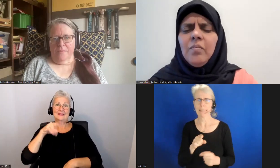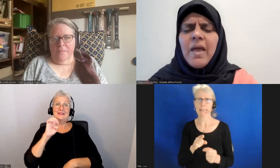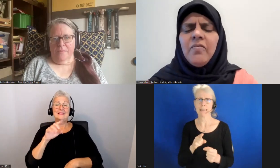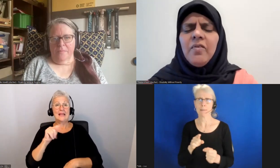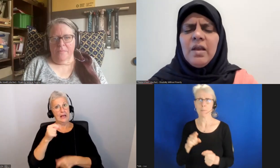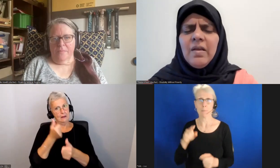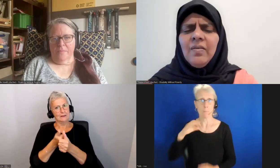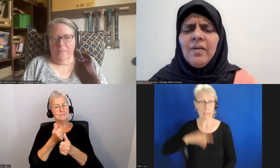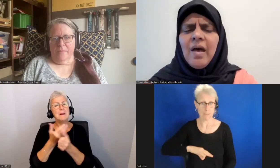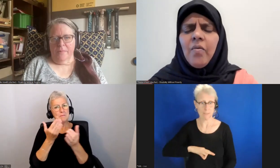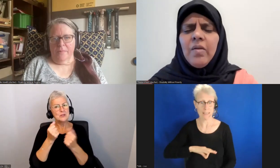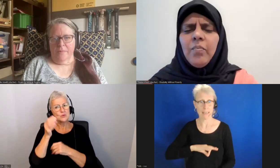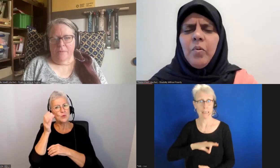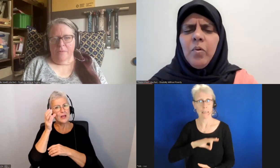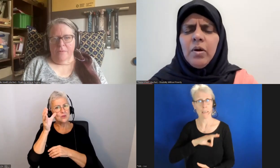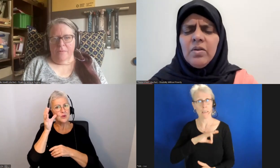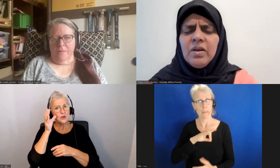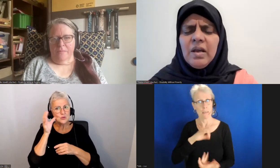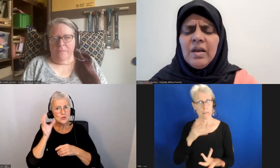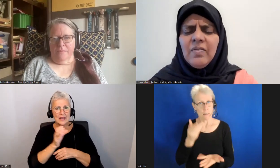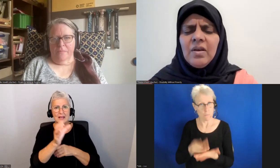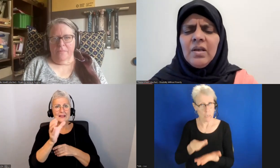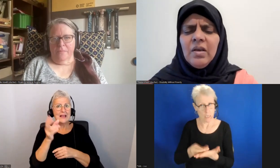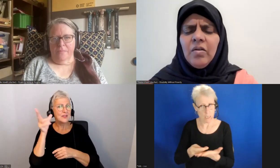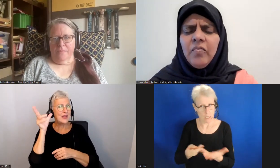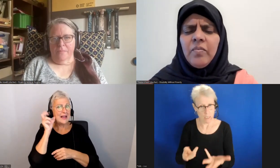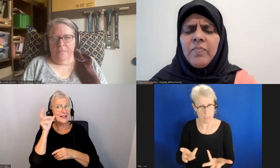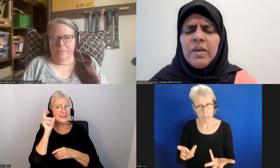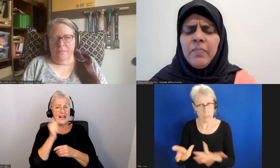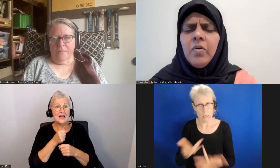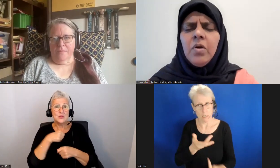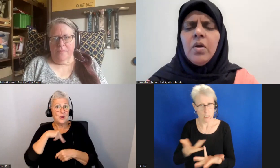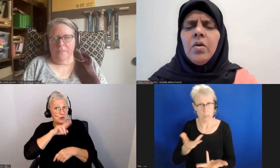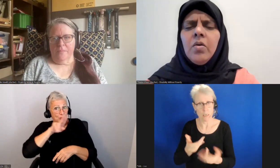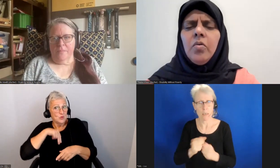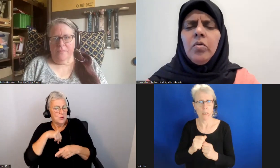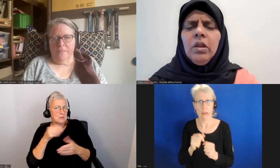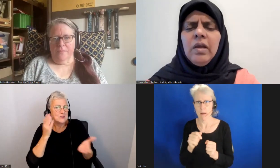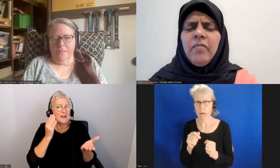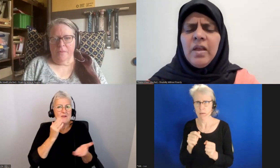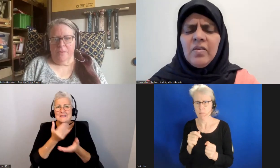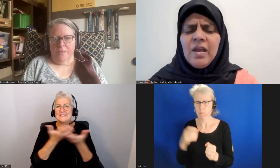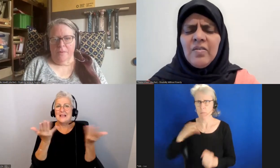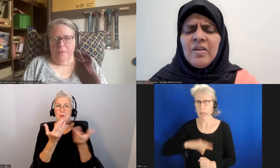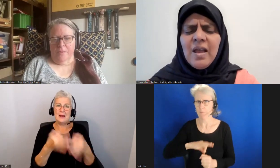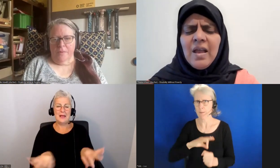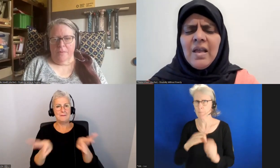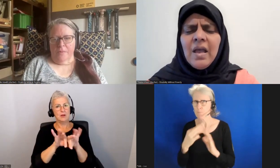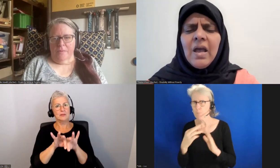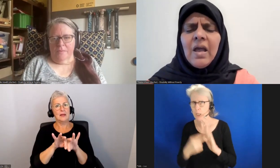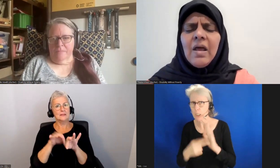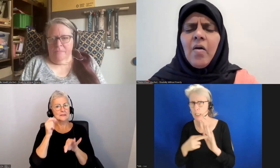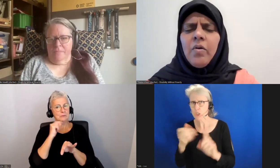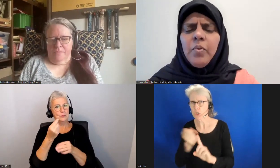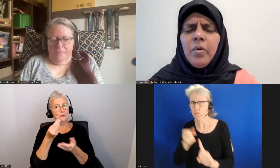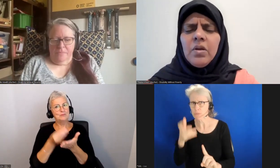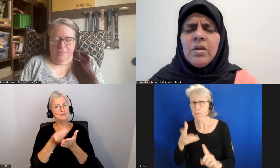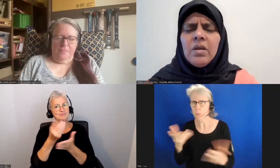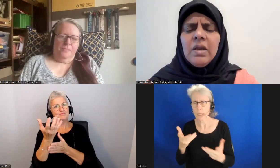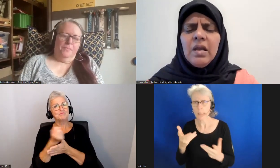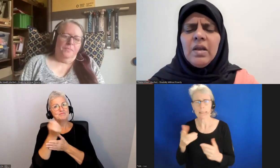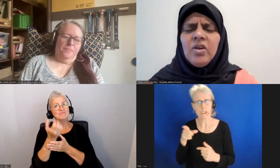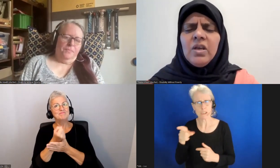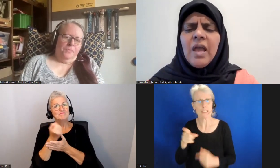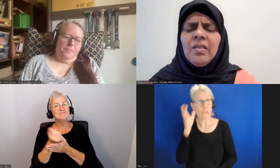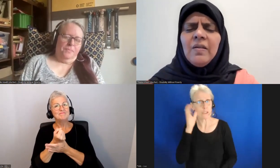this benefit is, how important it is to hear from the people who live it day to day, and how